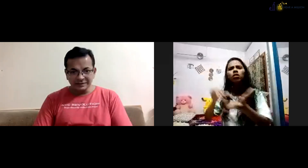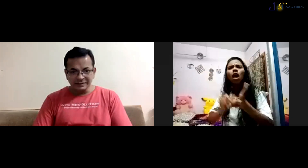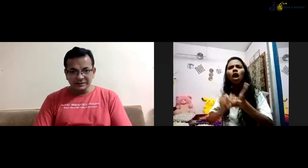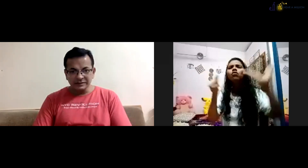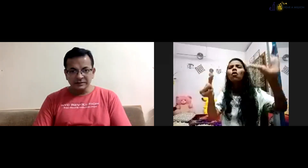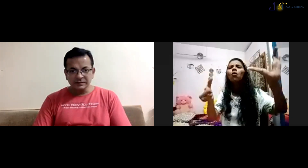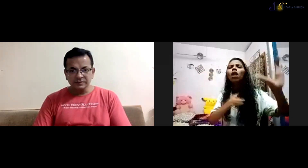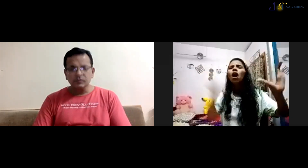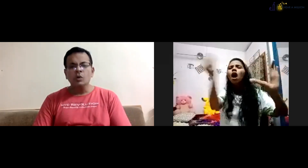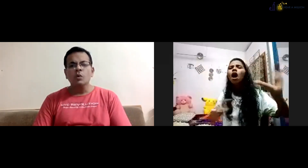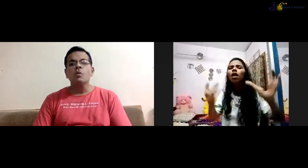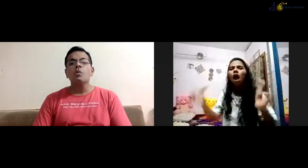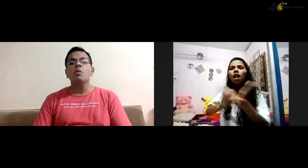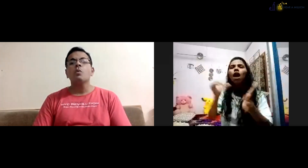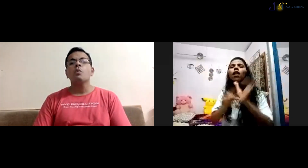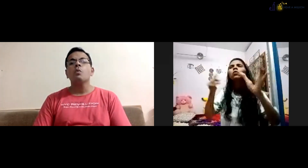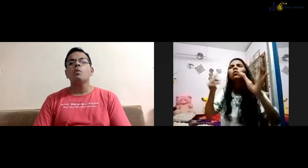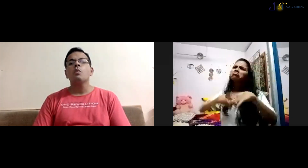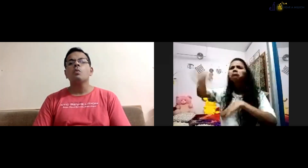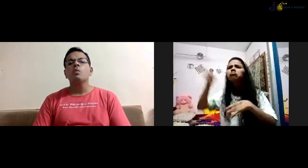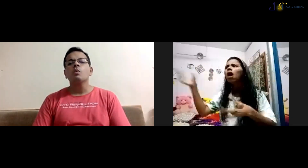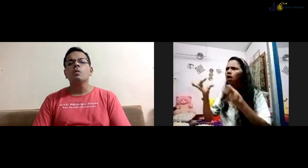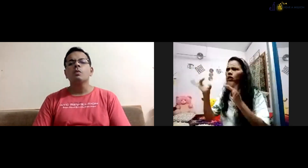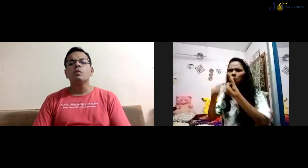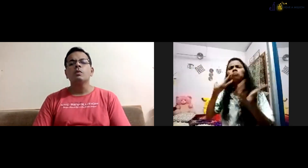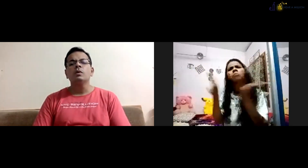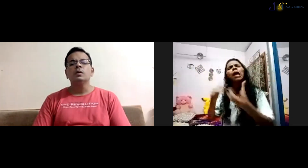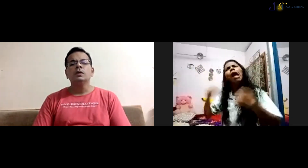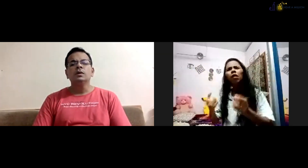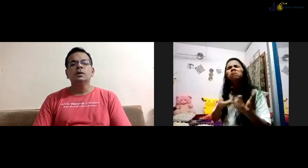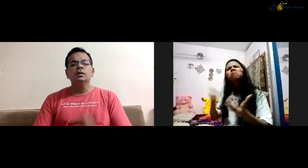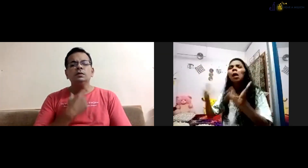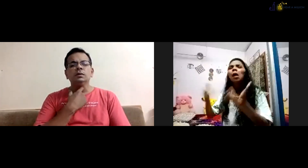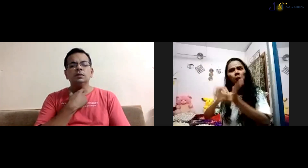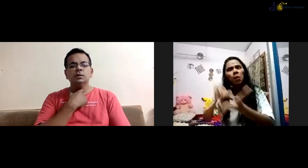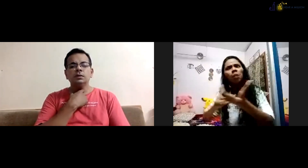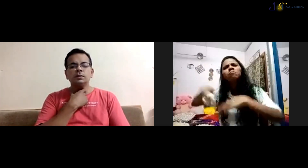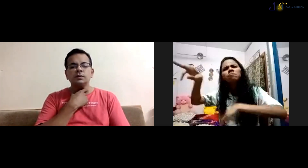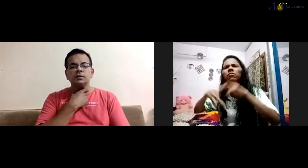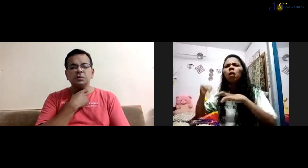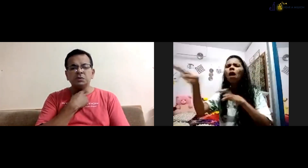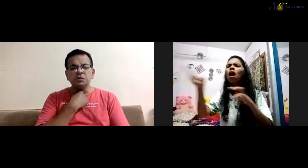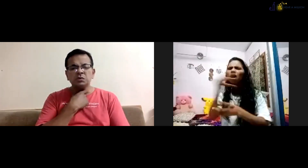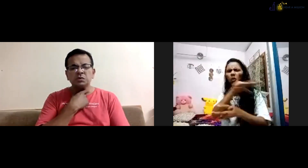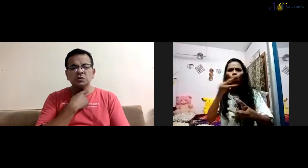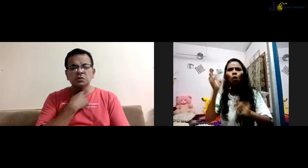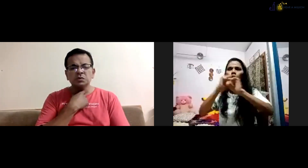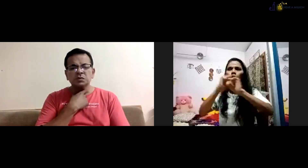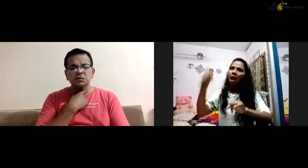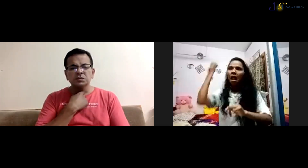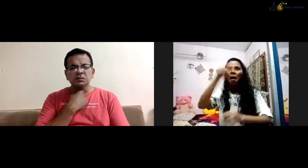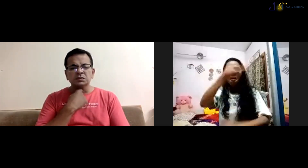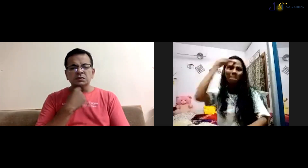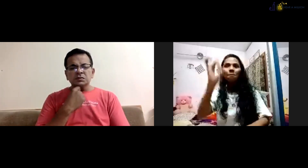PSC is for study. Okay. So when I was going for the study, and